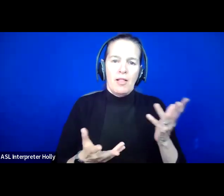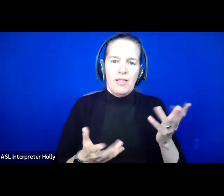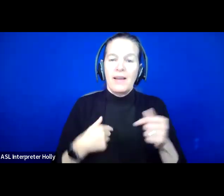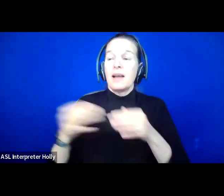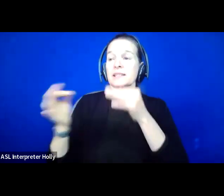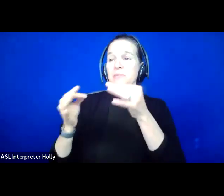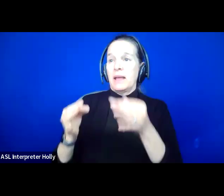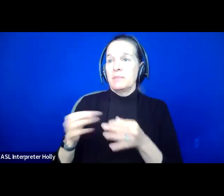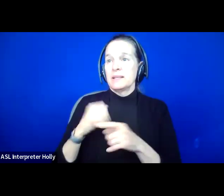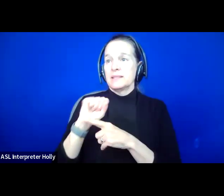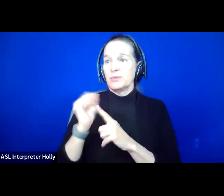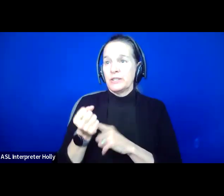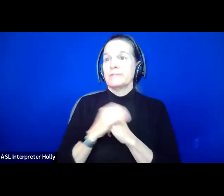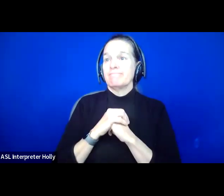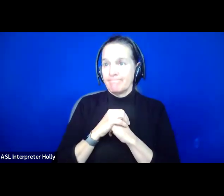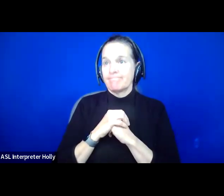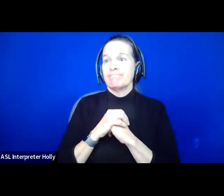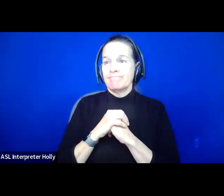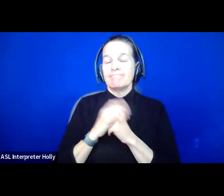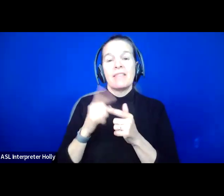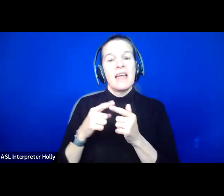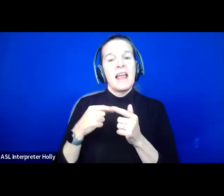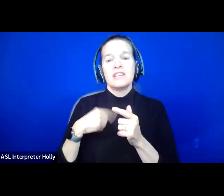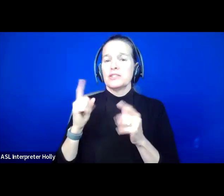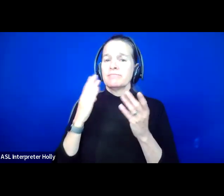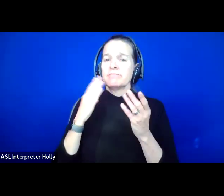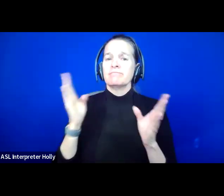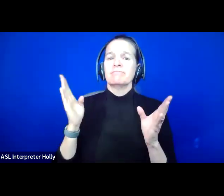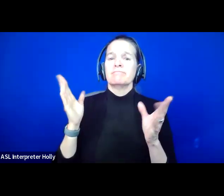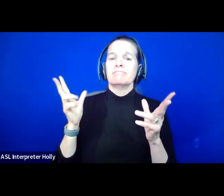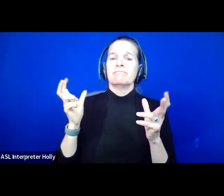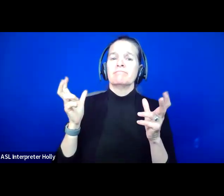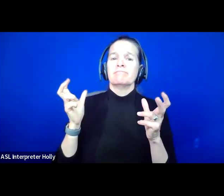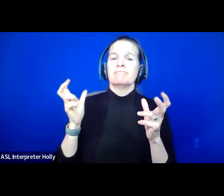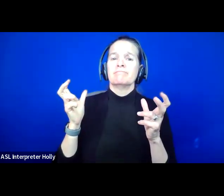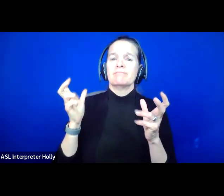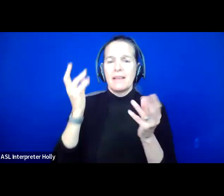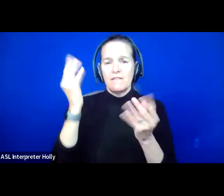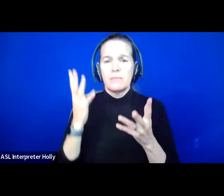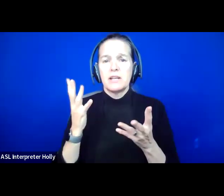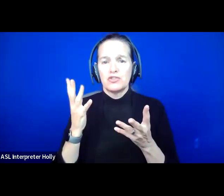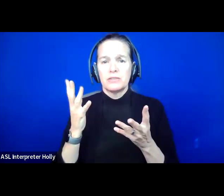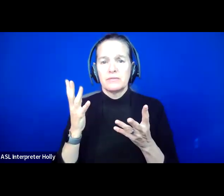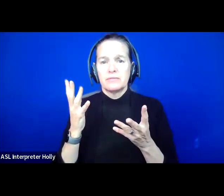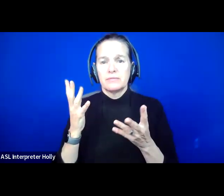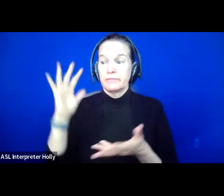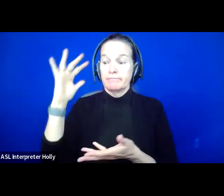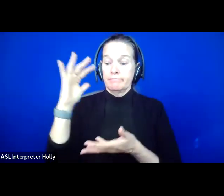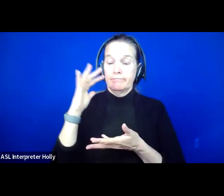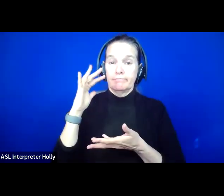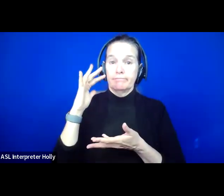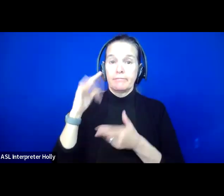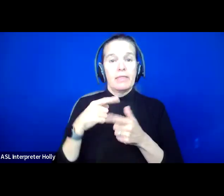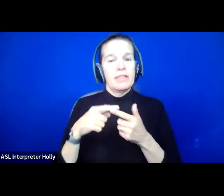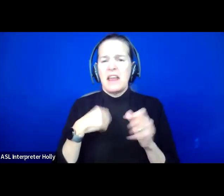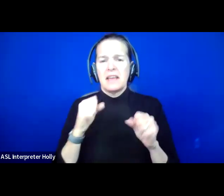is, and I just, open myself up to be able to receive the information so that I can then move forward, whatever